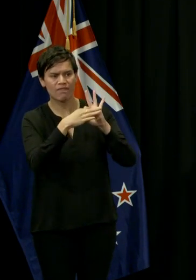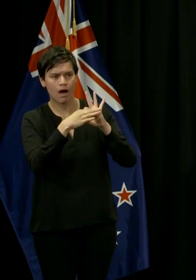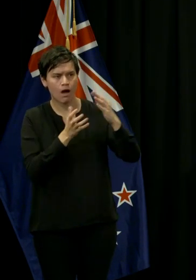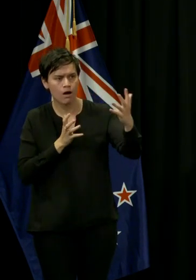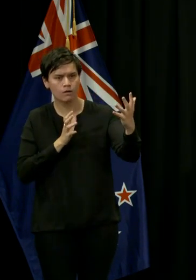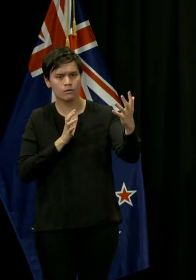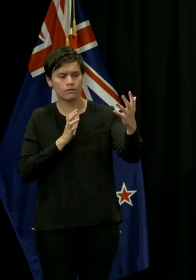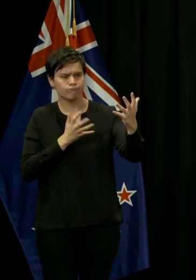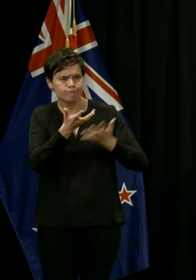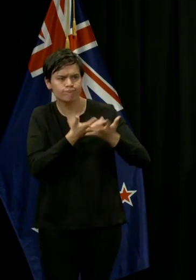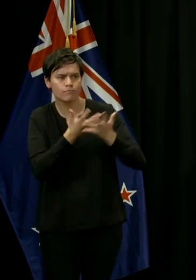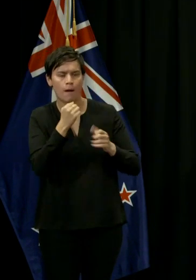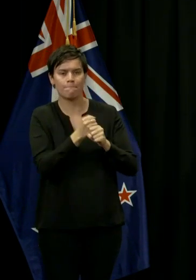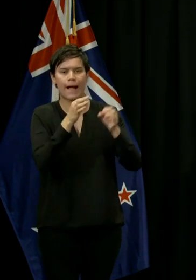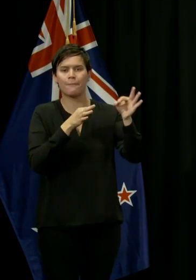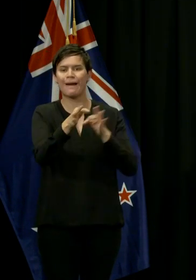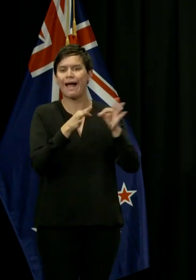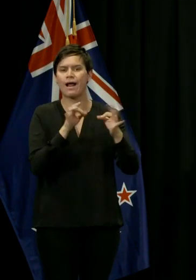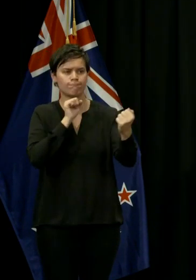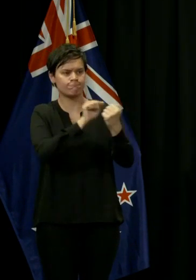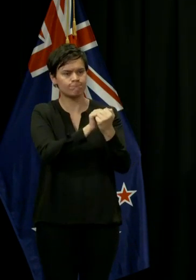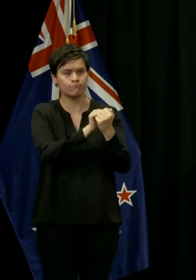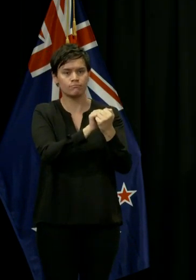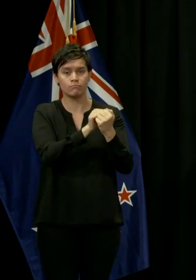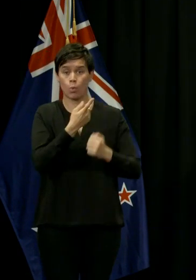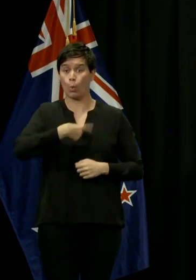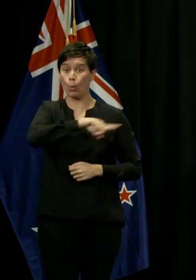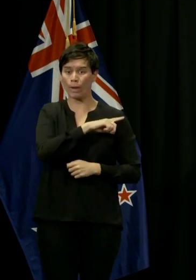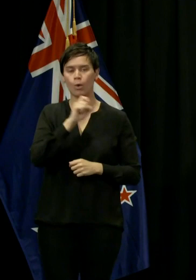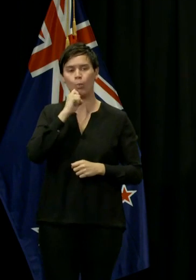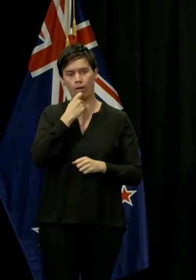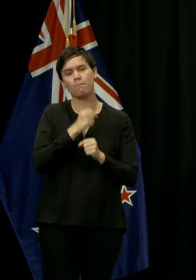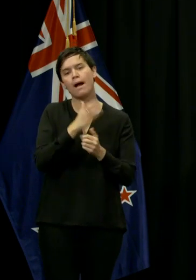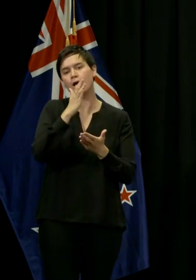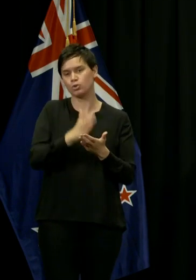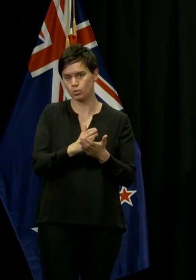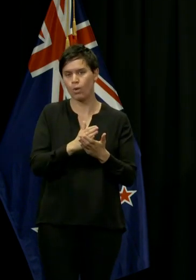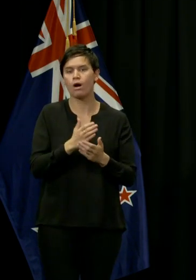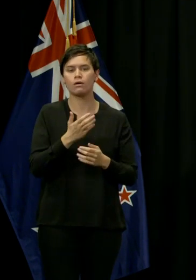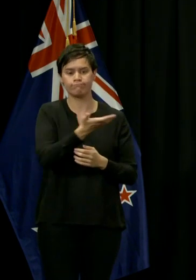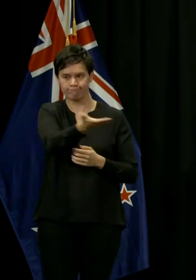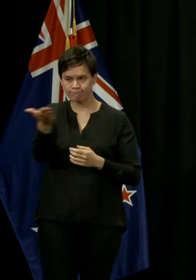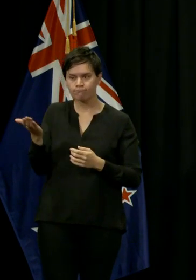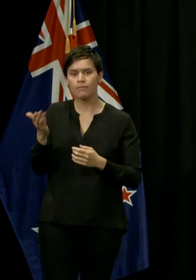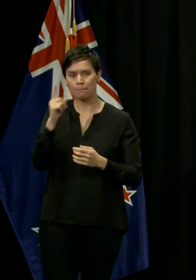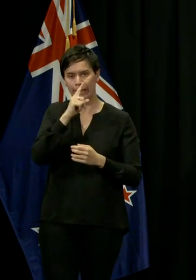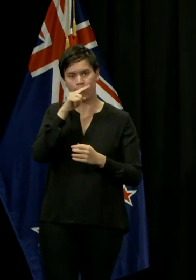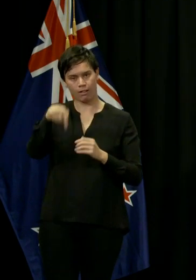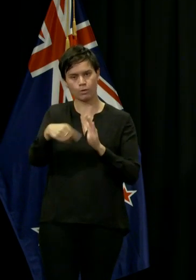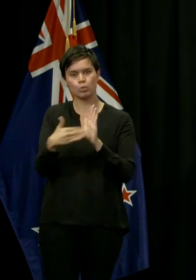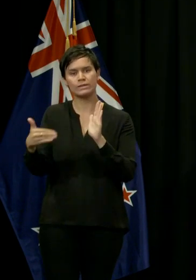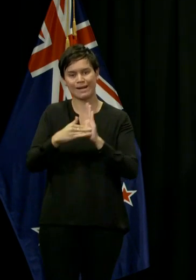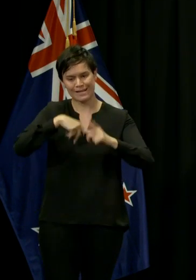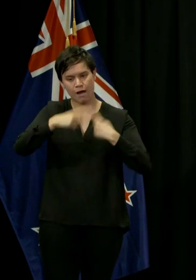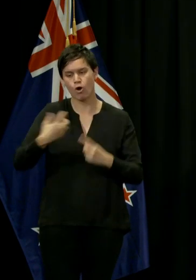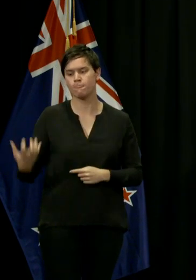We will make sure that all New Zealanders continue to receive some form of income through this period. The priority of our government